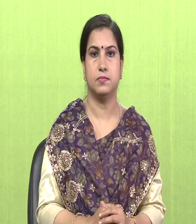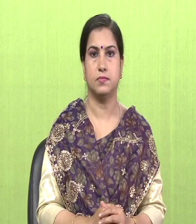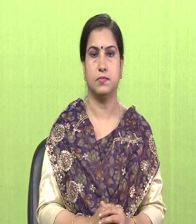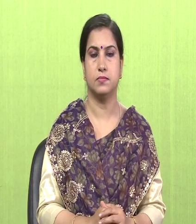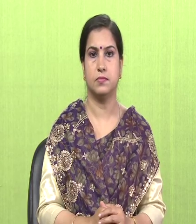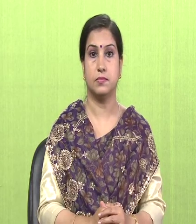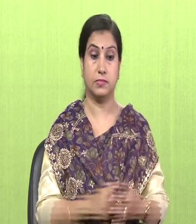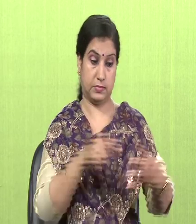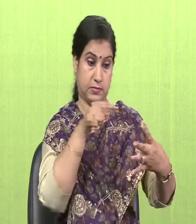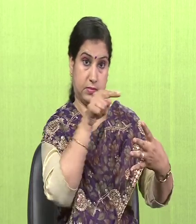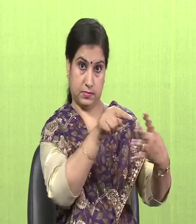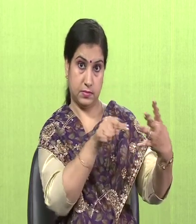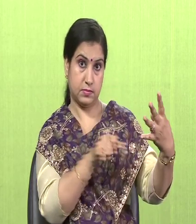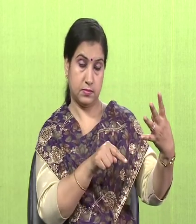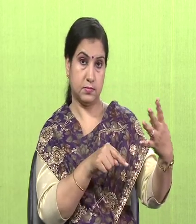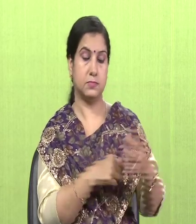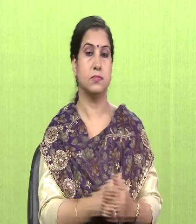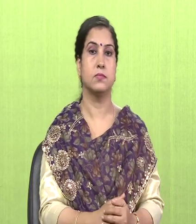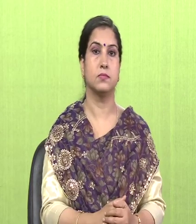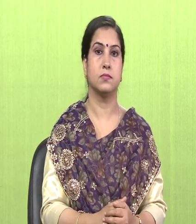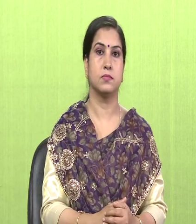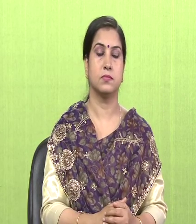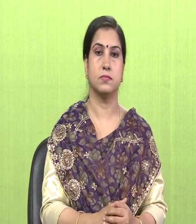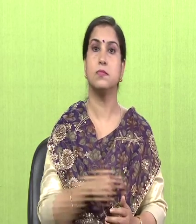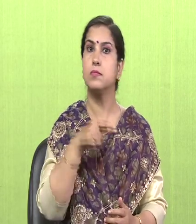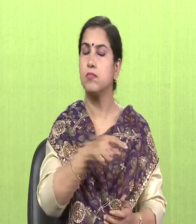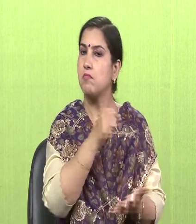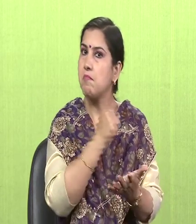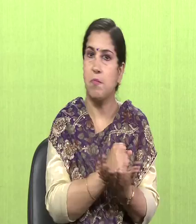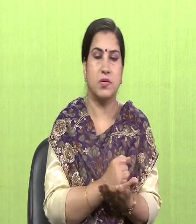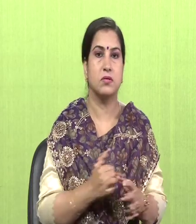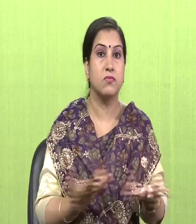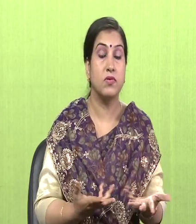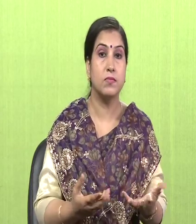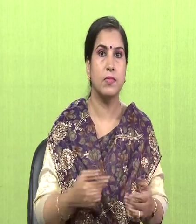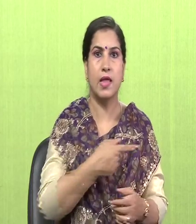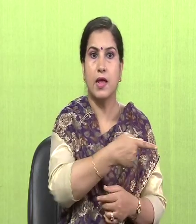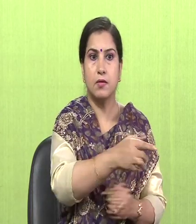Those conditions which are necessary for a democracy.